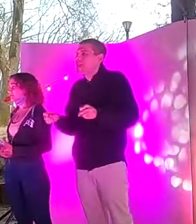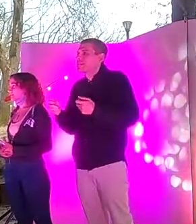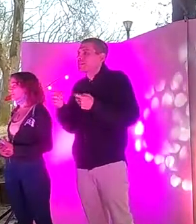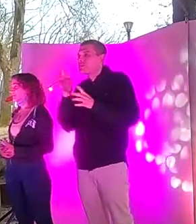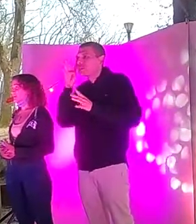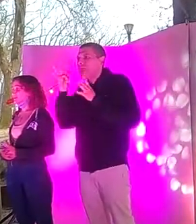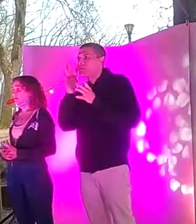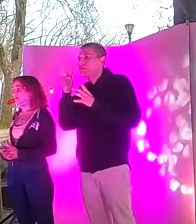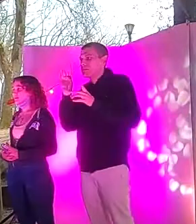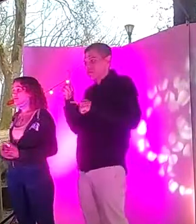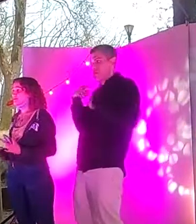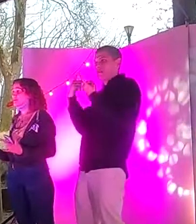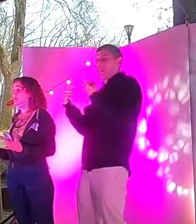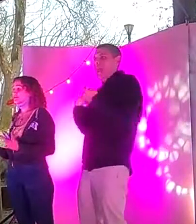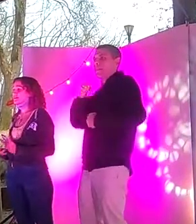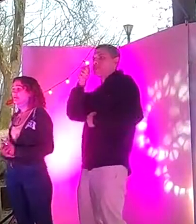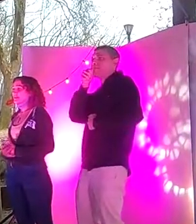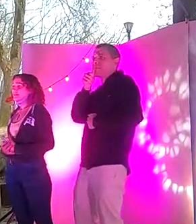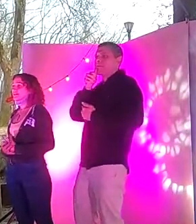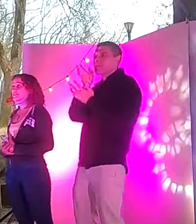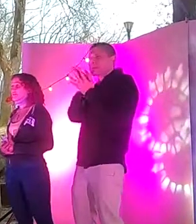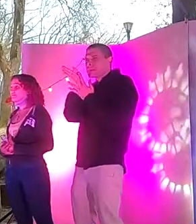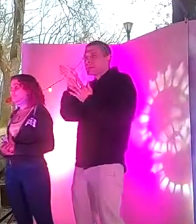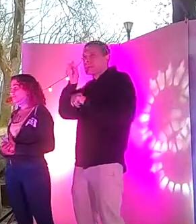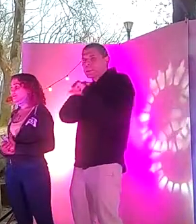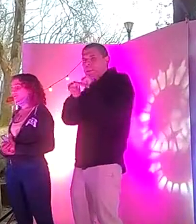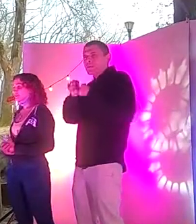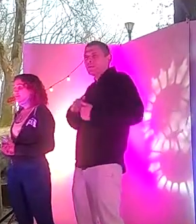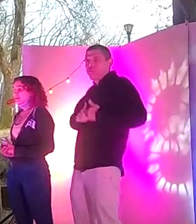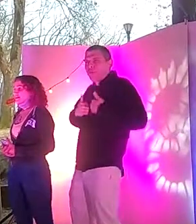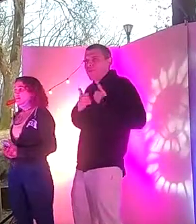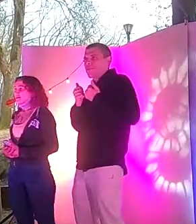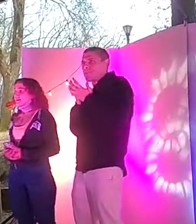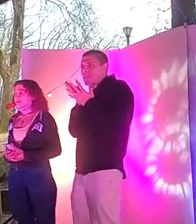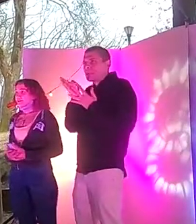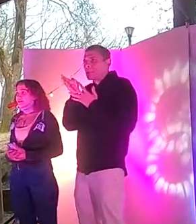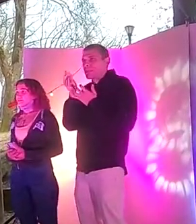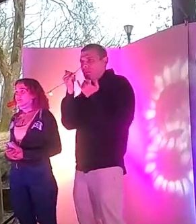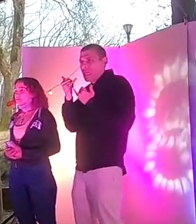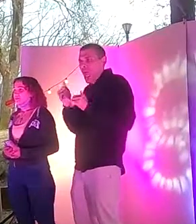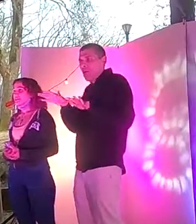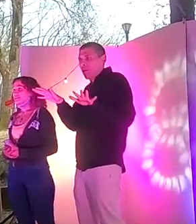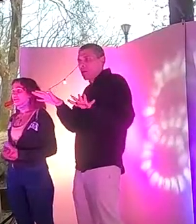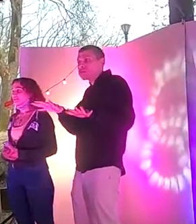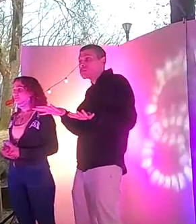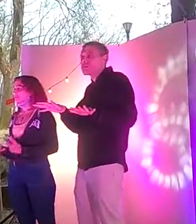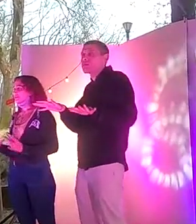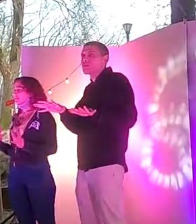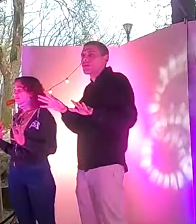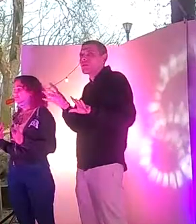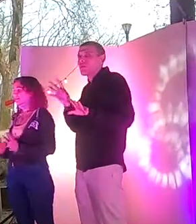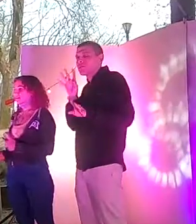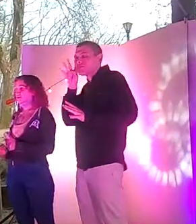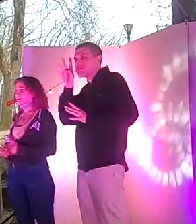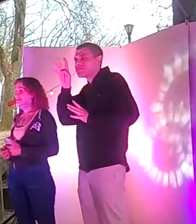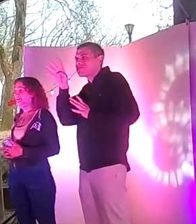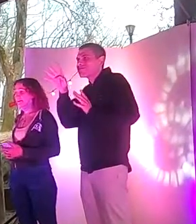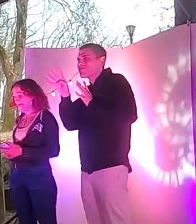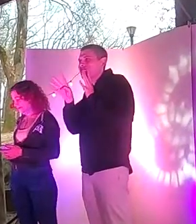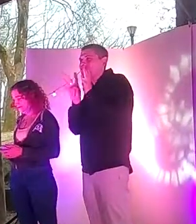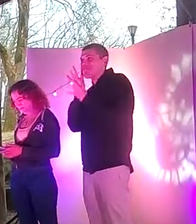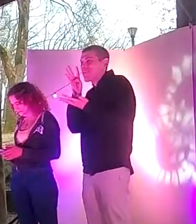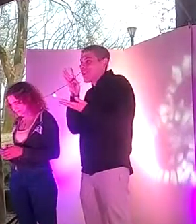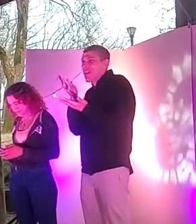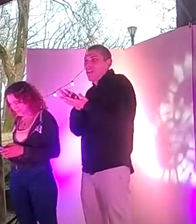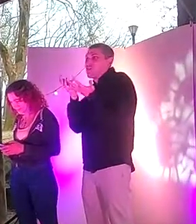mode as long as I can remember until these last few months. And with that, just a lot has